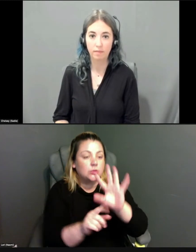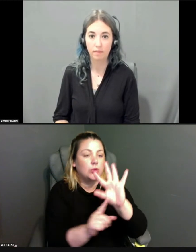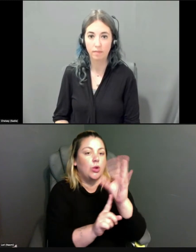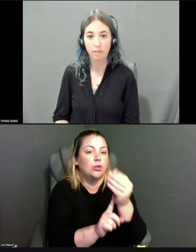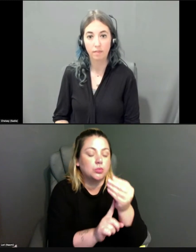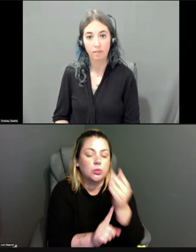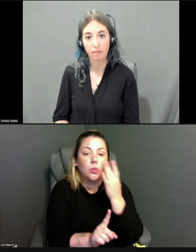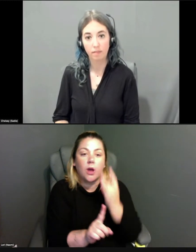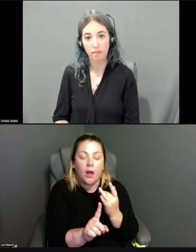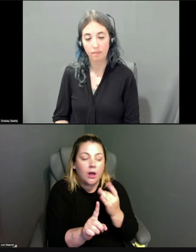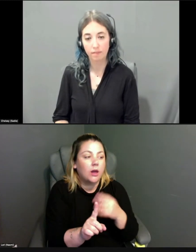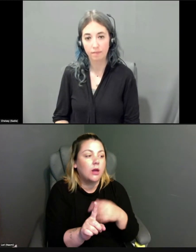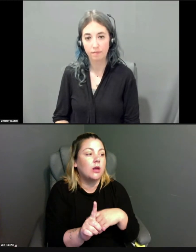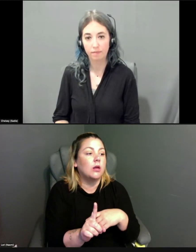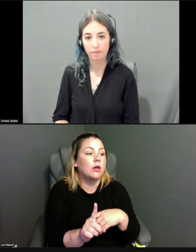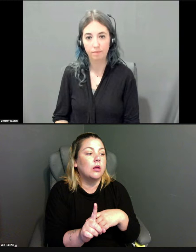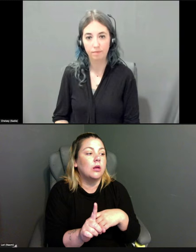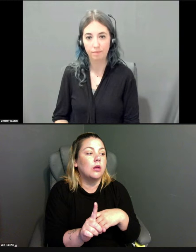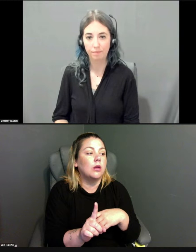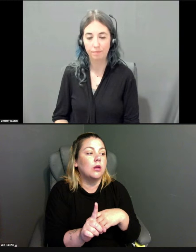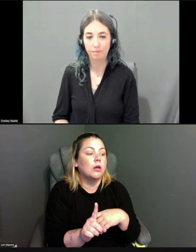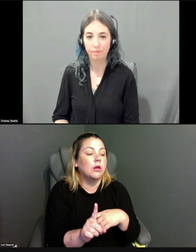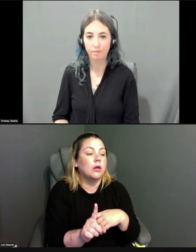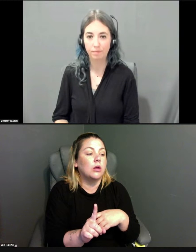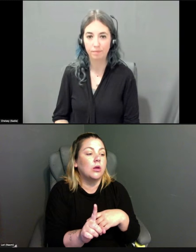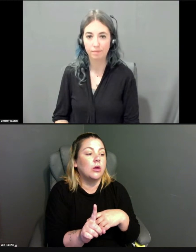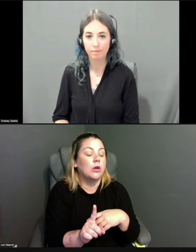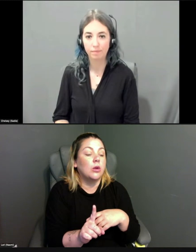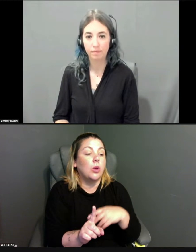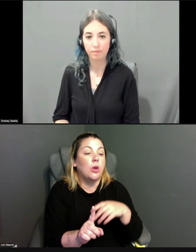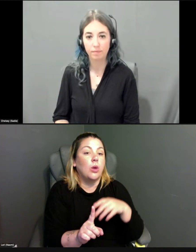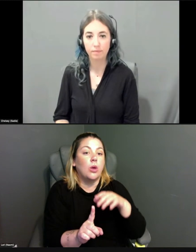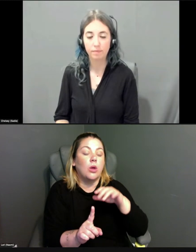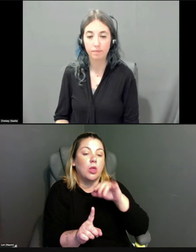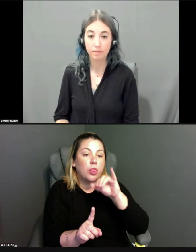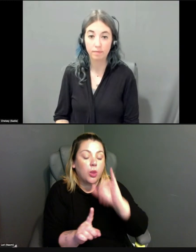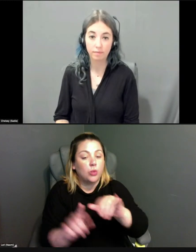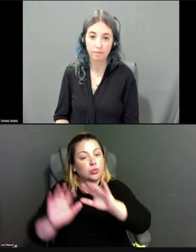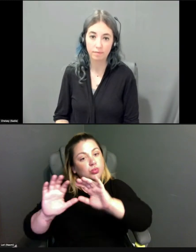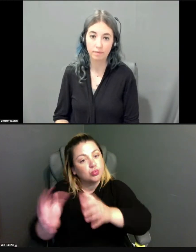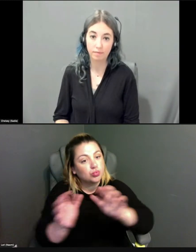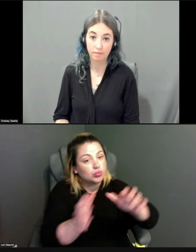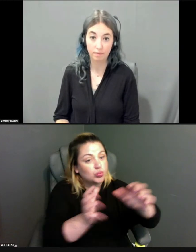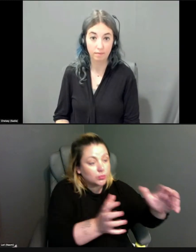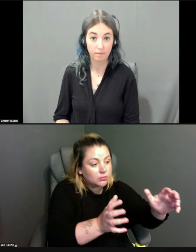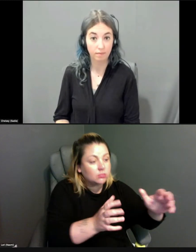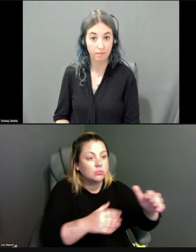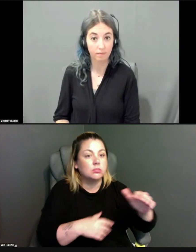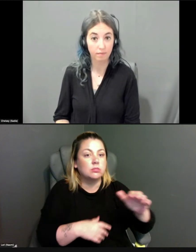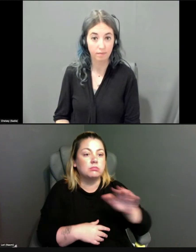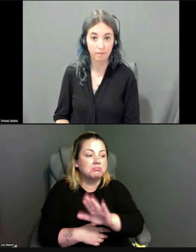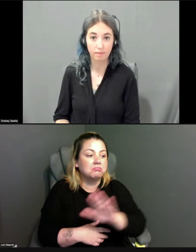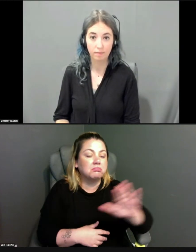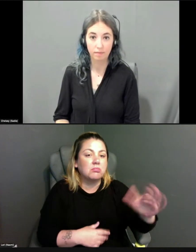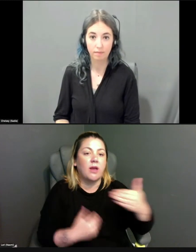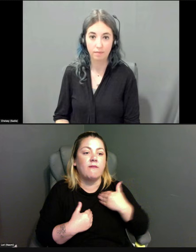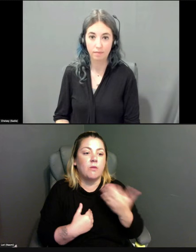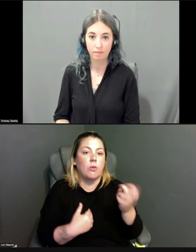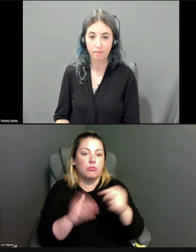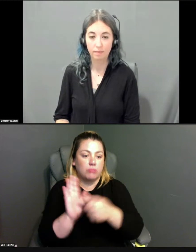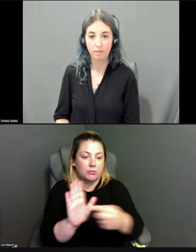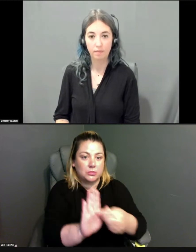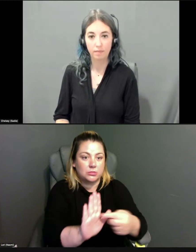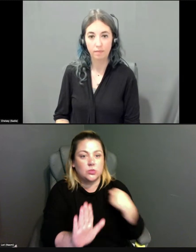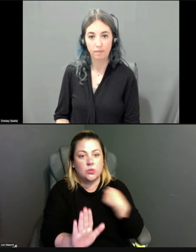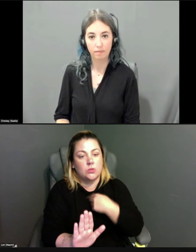people who are pretty close to those societal standards, we're probably not the best people to speak to that. But if you